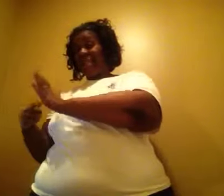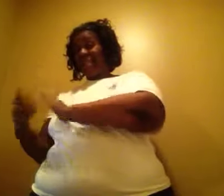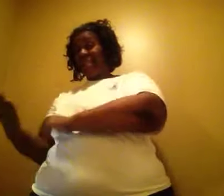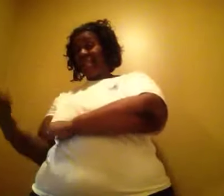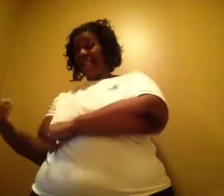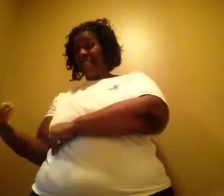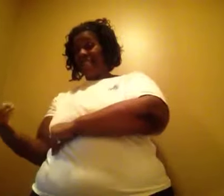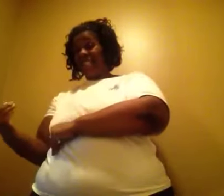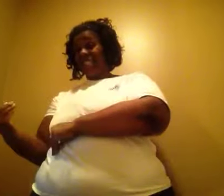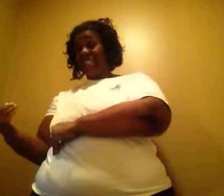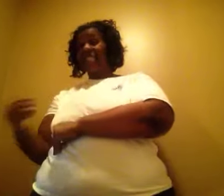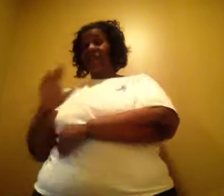is 15.